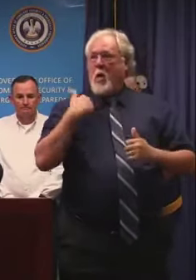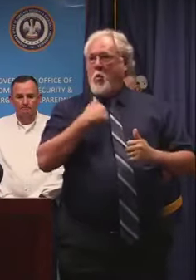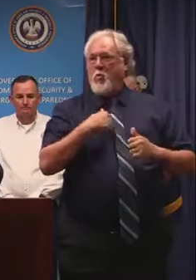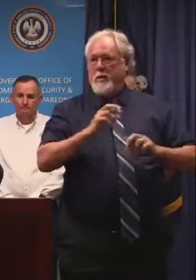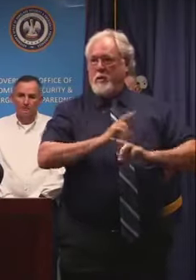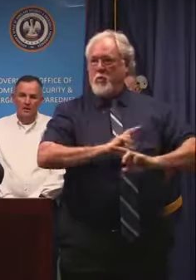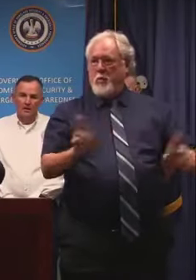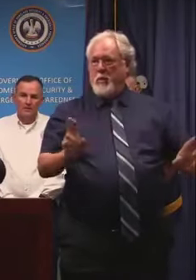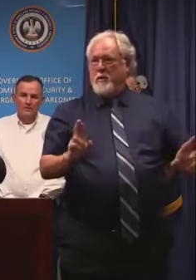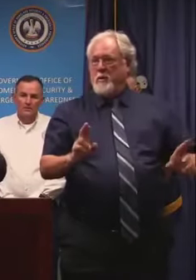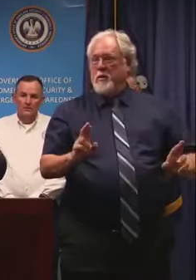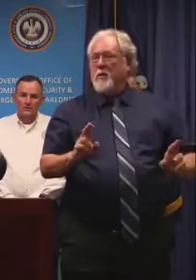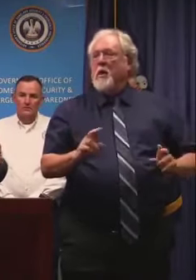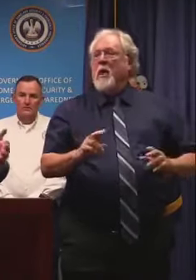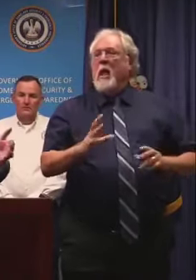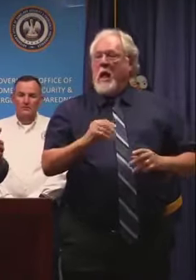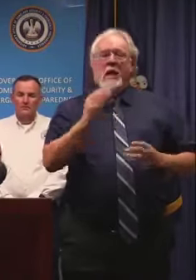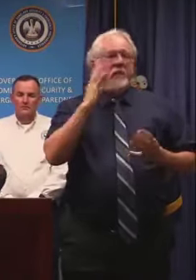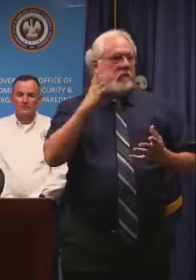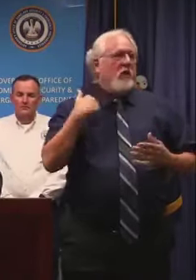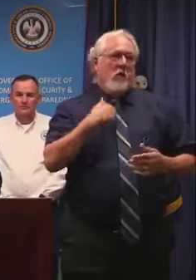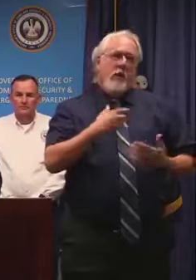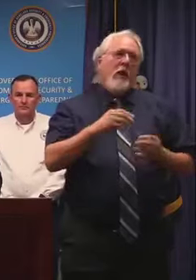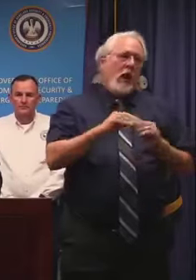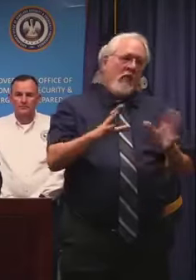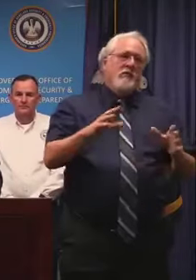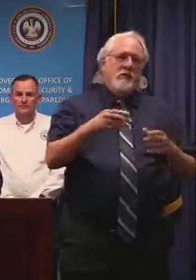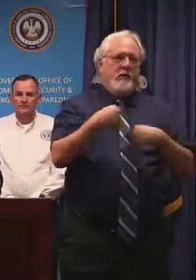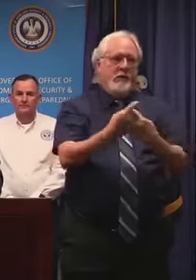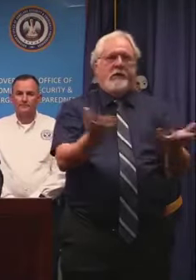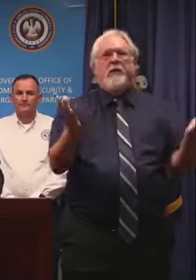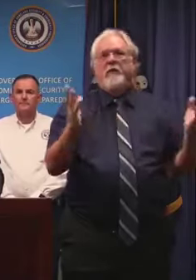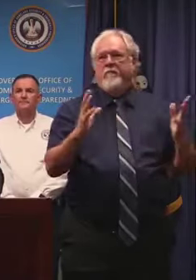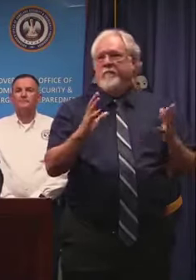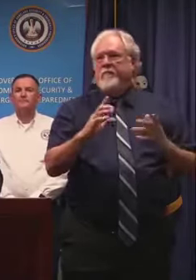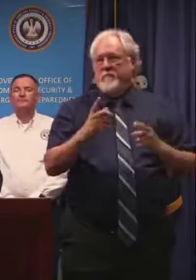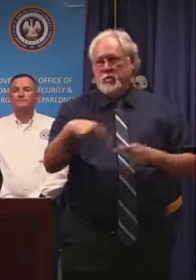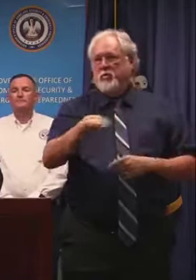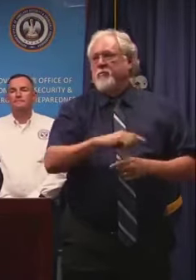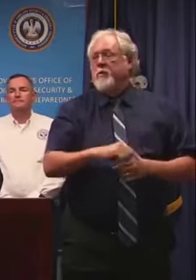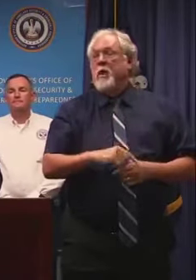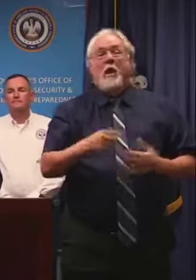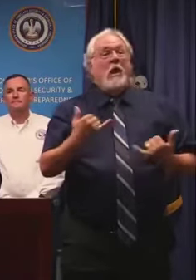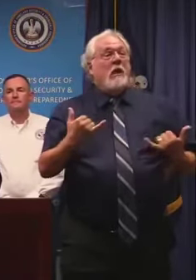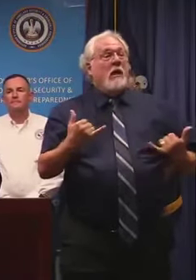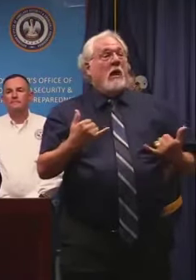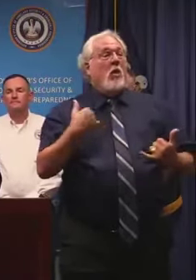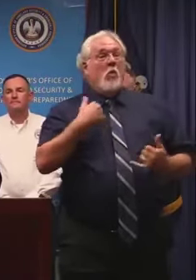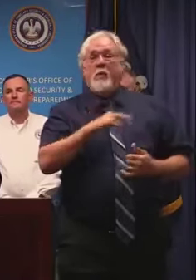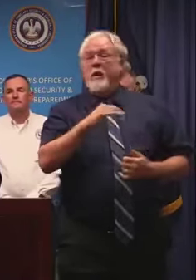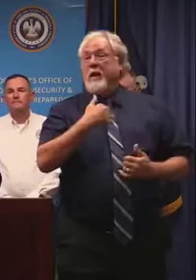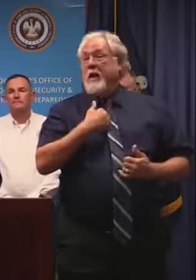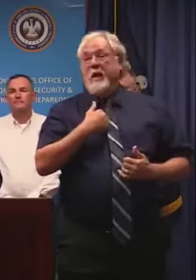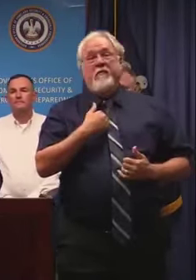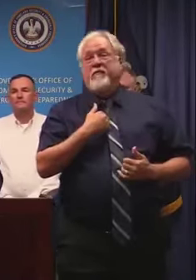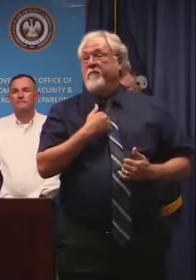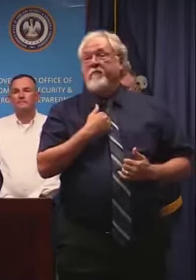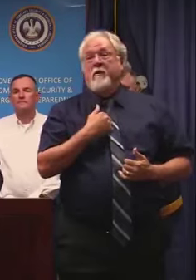position assets and the information that we obviously will give you all. At this point in time, we do not